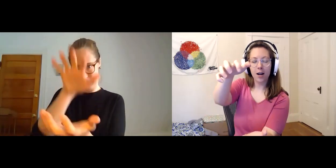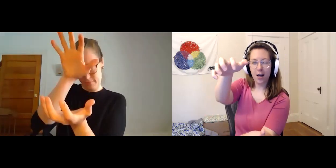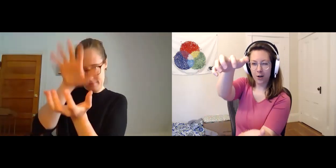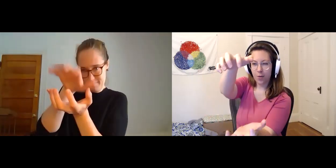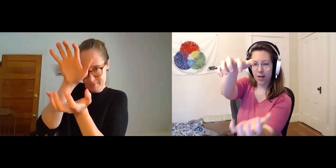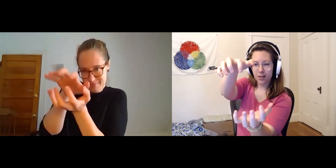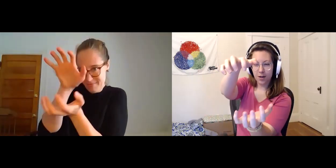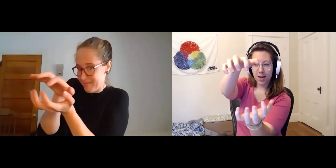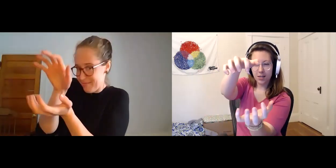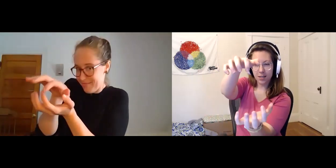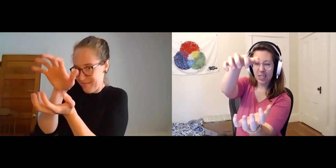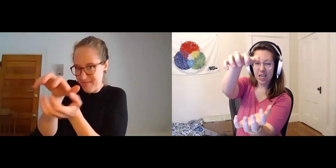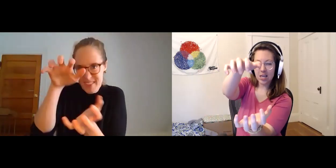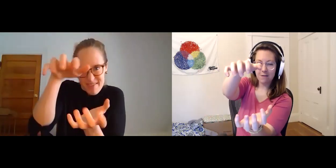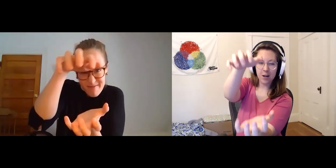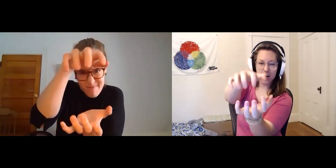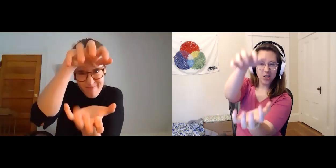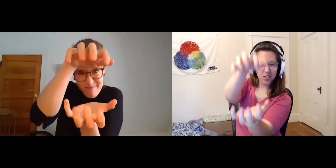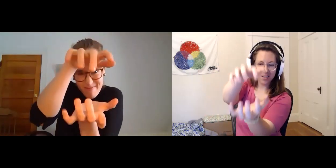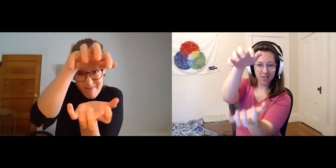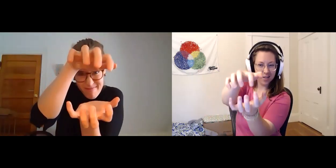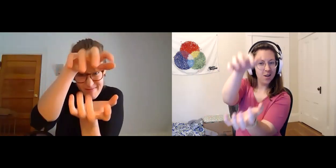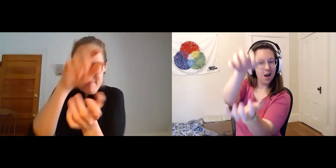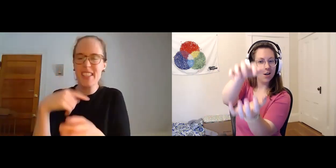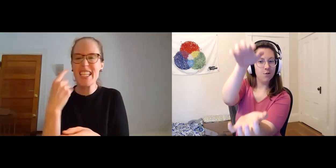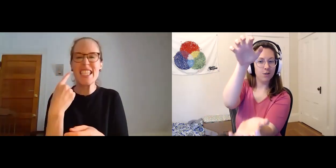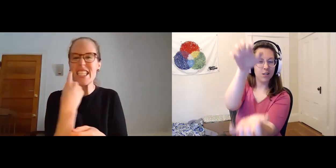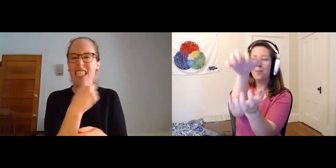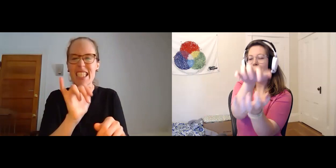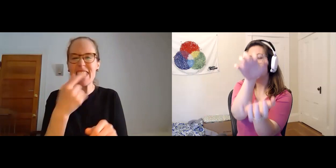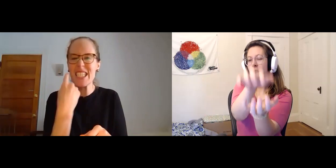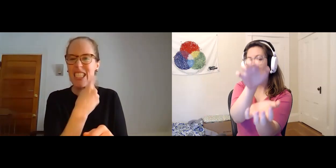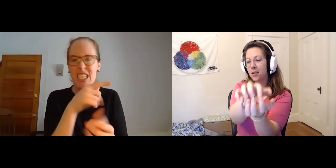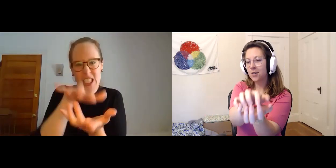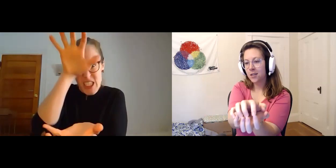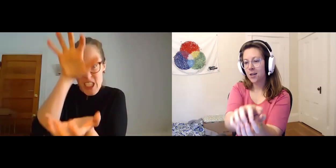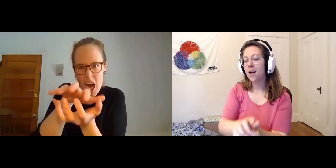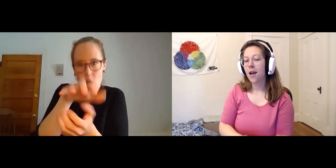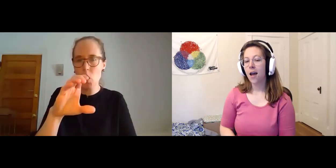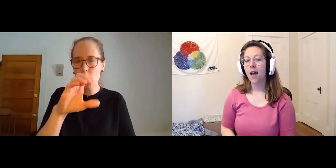for crocodile, you make some nice teethy fingers and you smash them together.